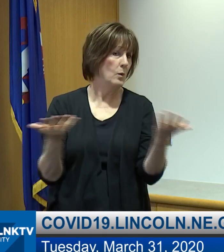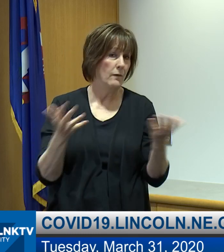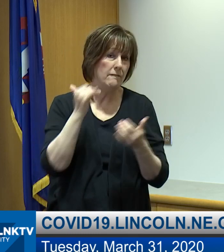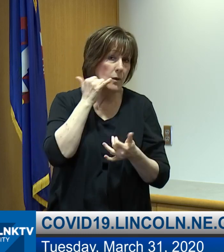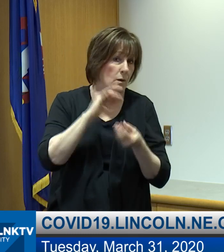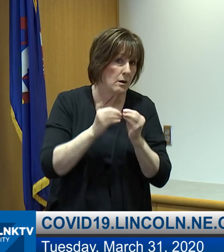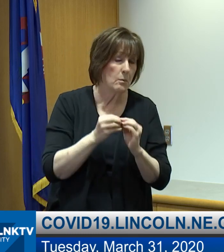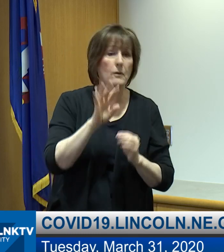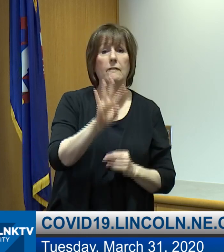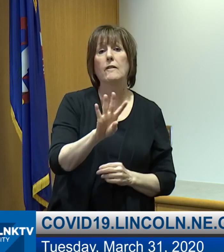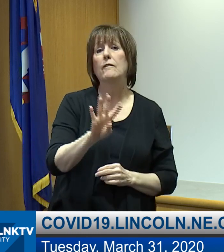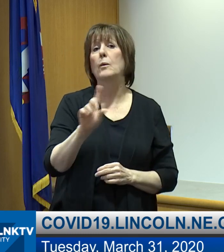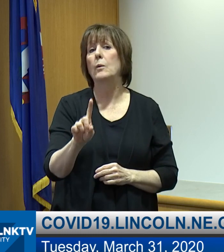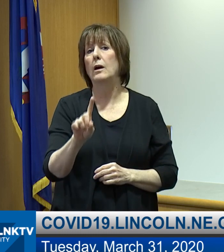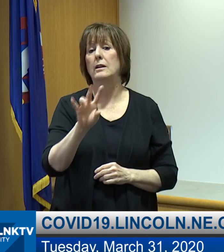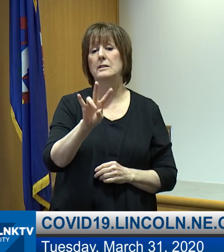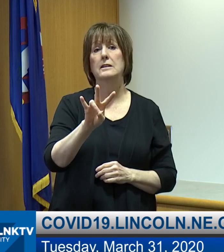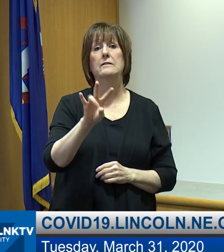is